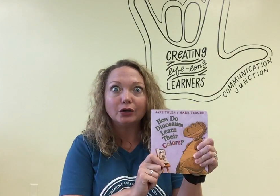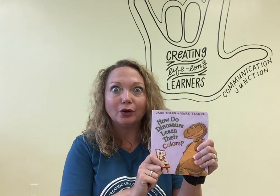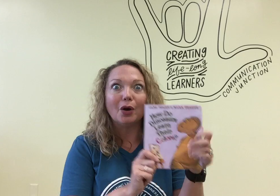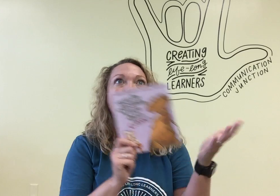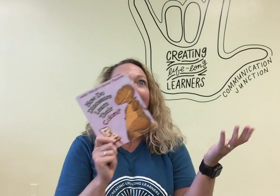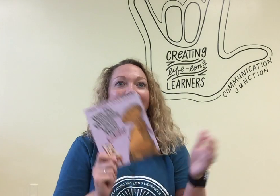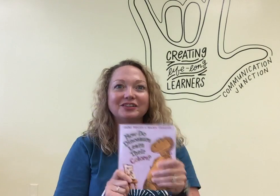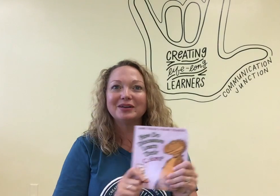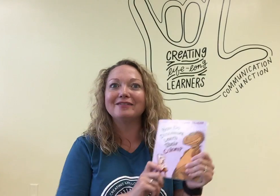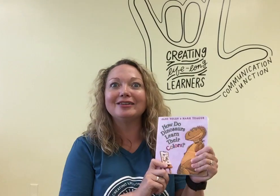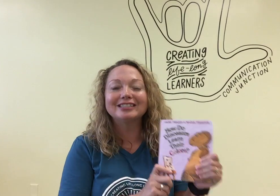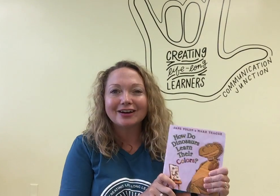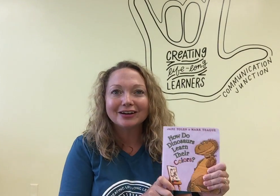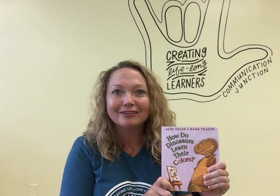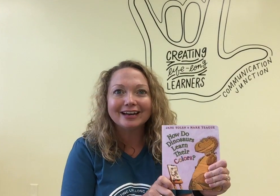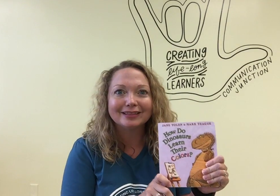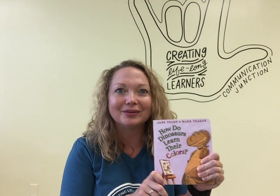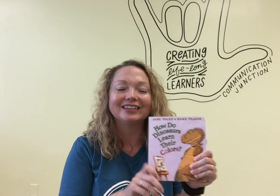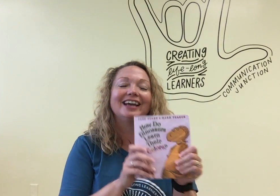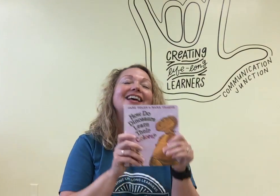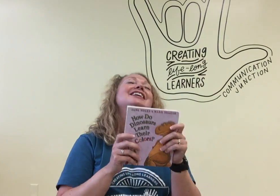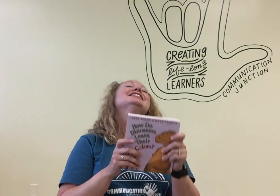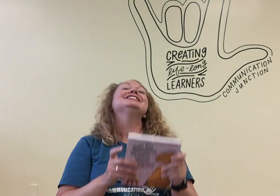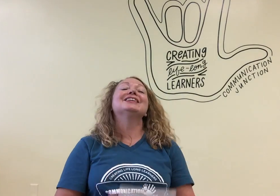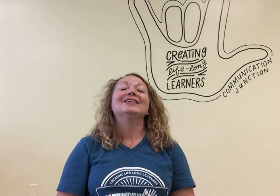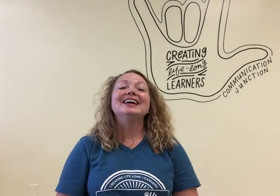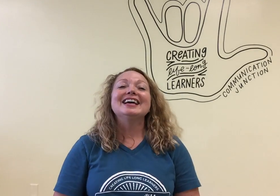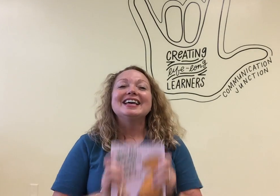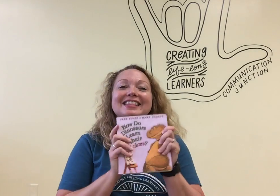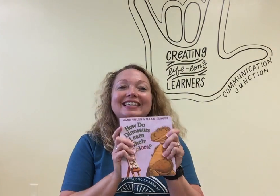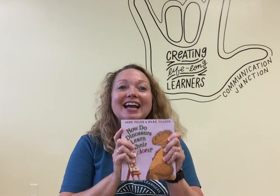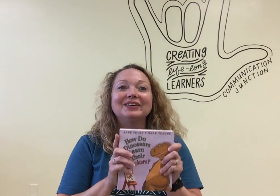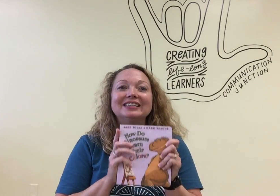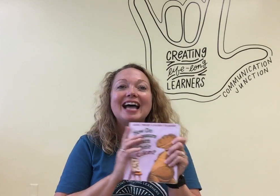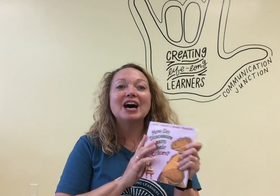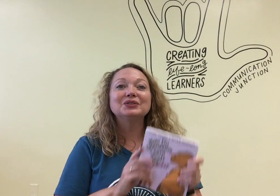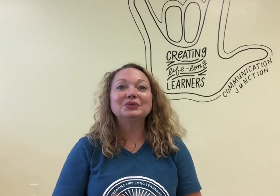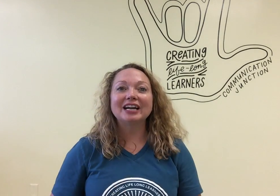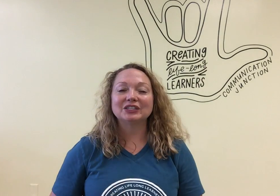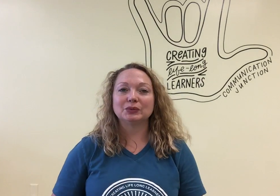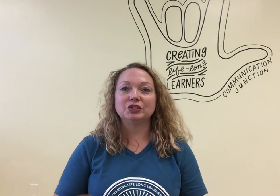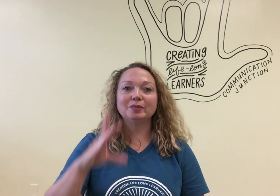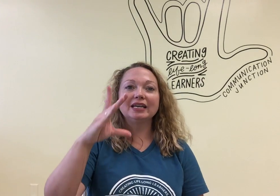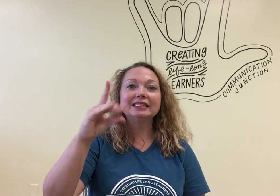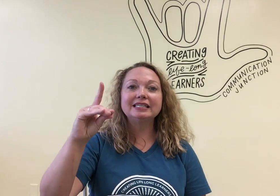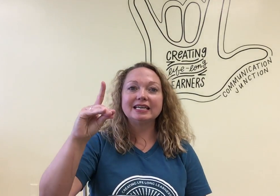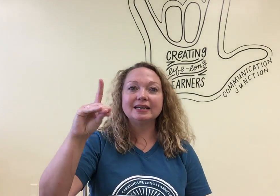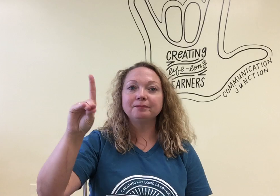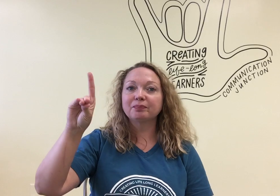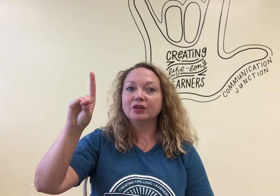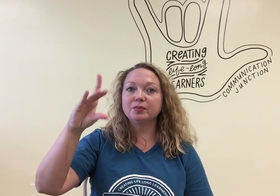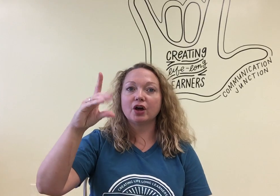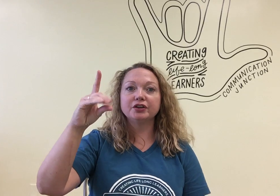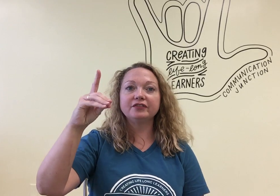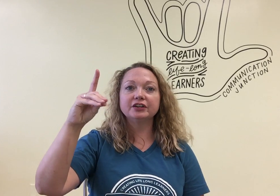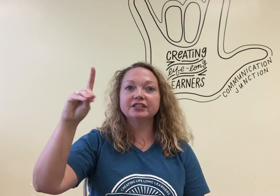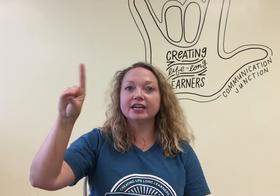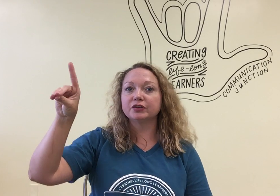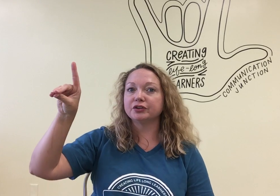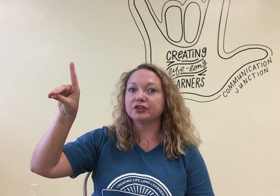title. Oh my gosh, we haven't even started reading the book yet. So the title is How Do Dinosaurs? You make a D, you put all your fingers together on your